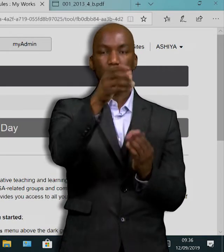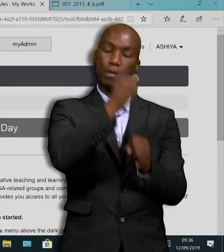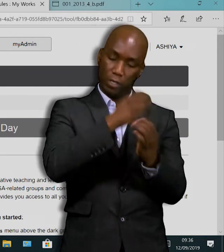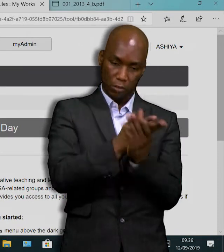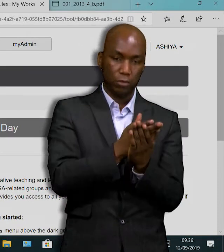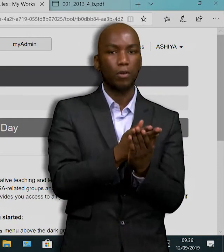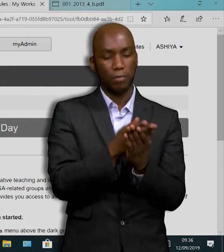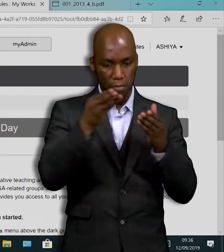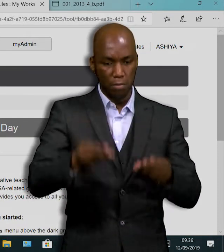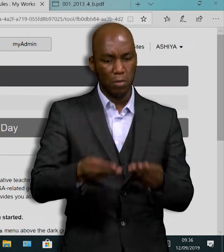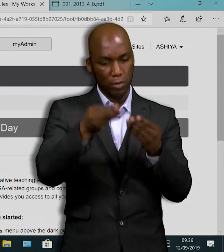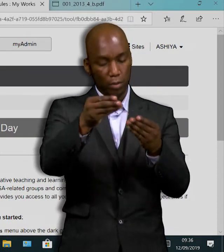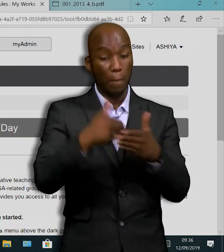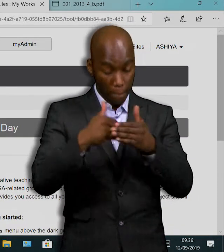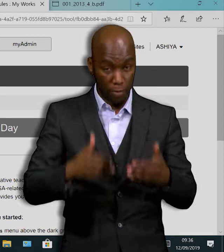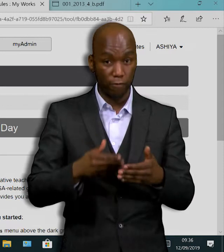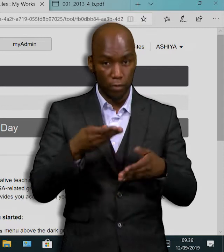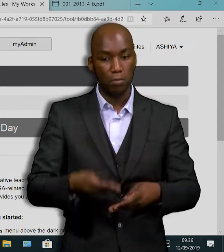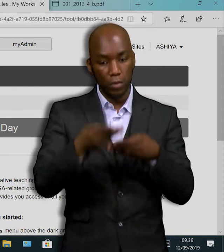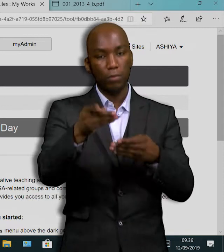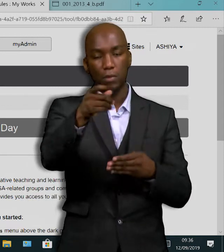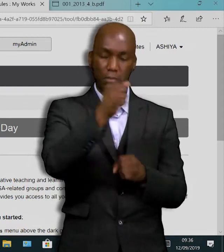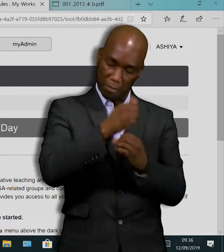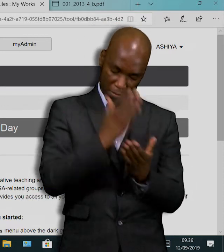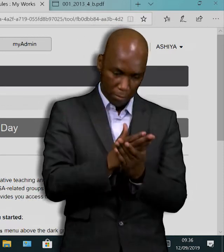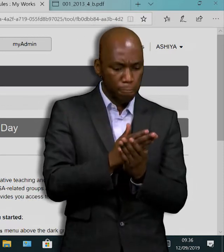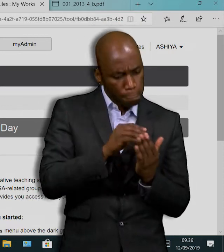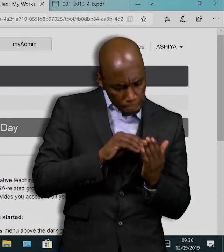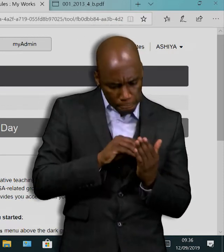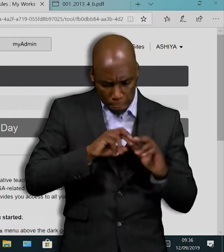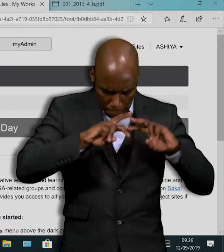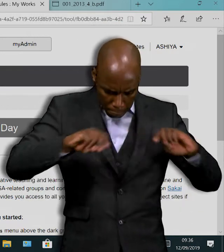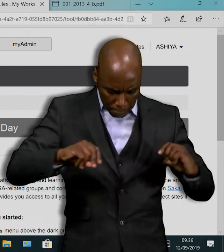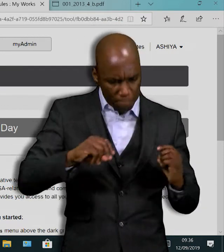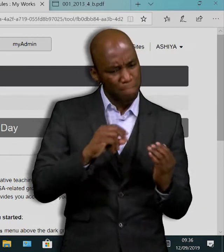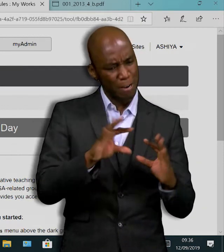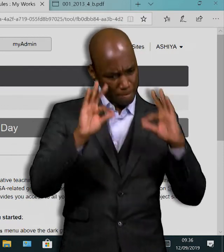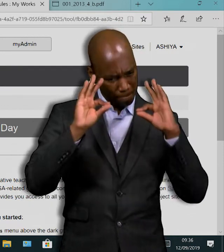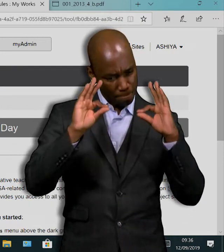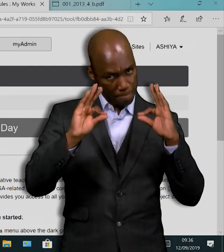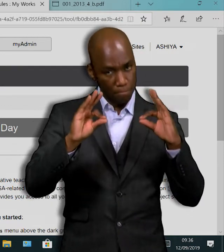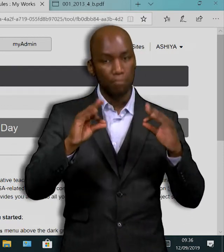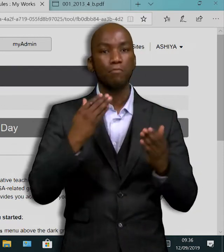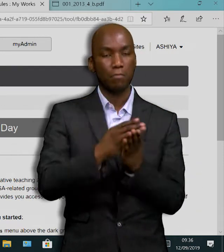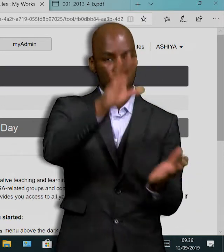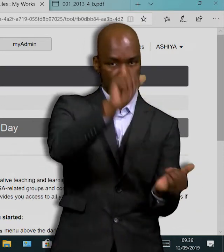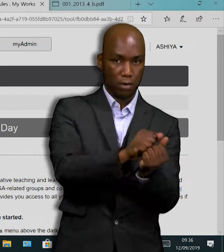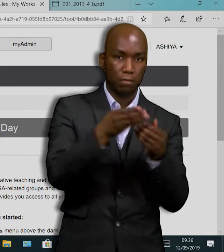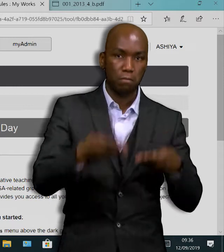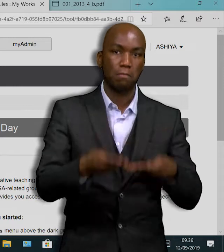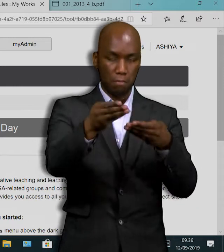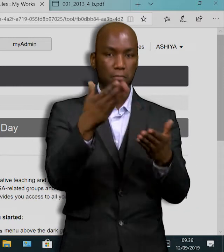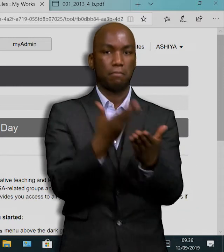in the submission process to ensure that your assignment has been submitted